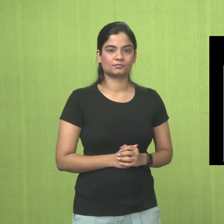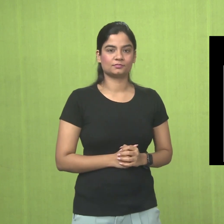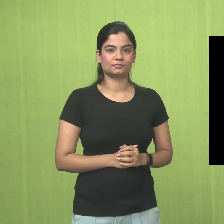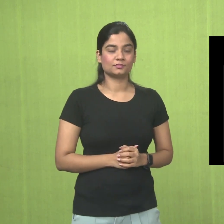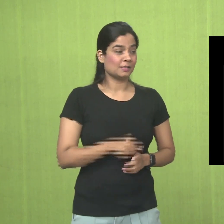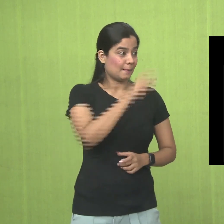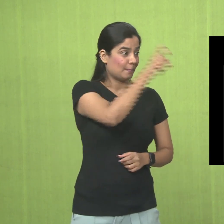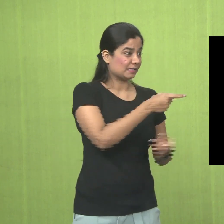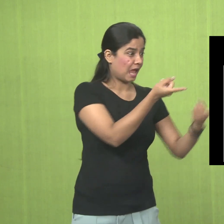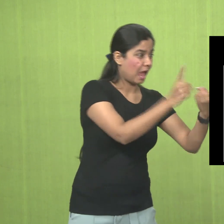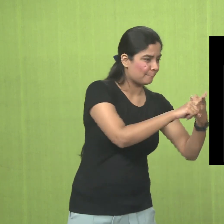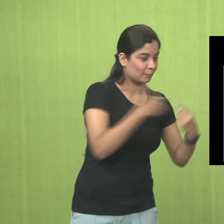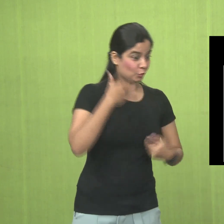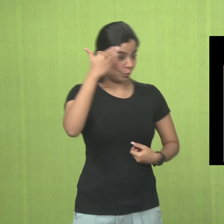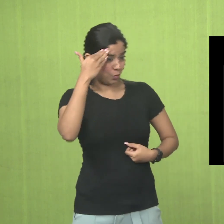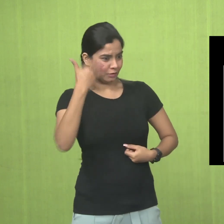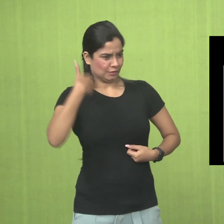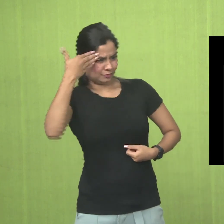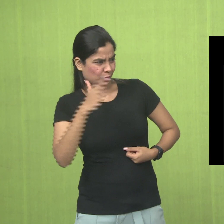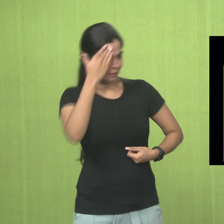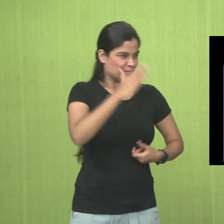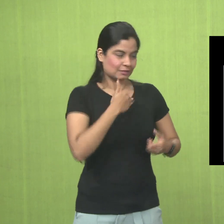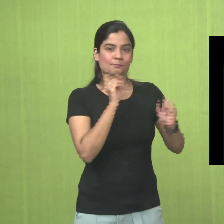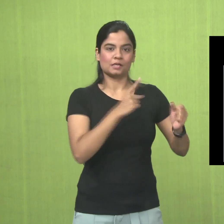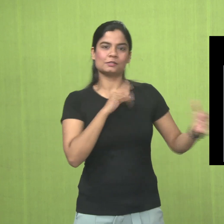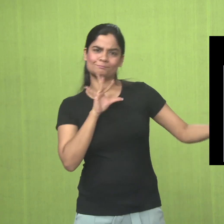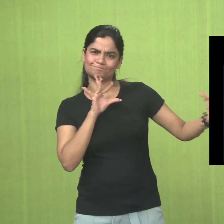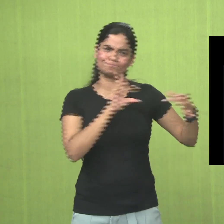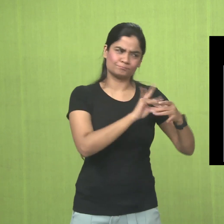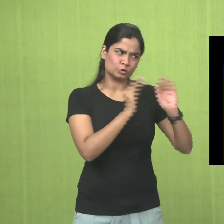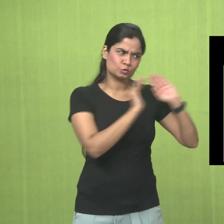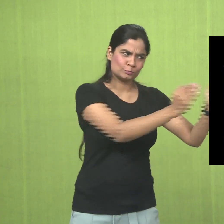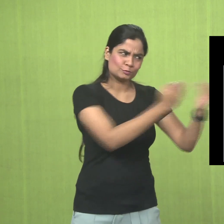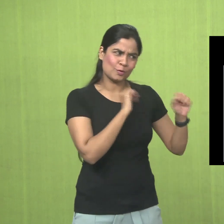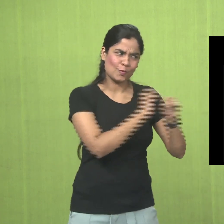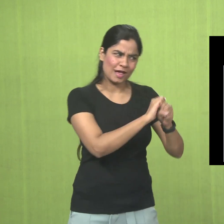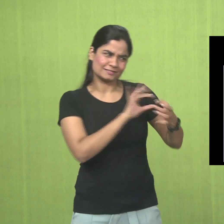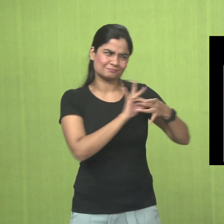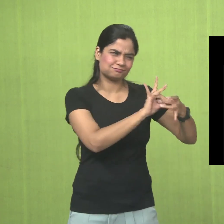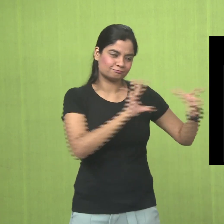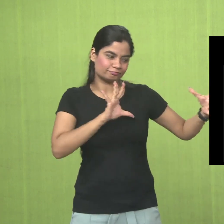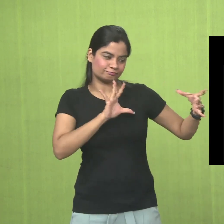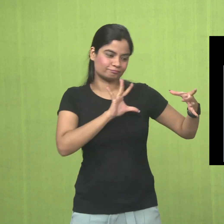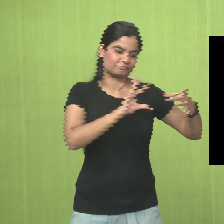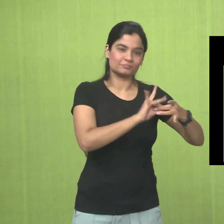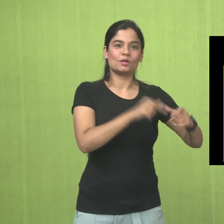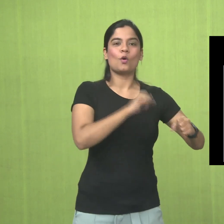Maintaining cordial relationship with each other, supporting each other in times of need. And keeping coordination with each